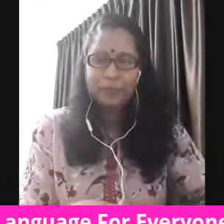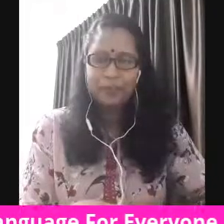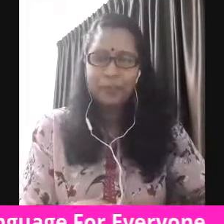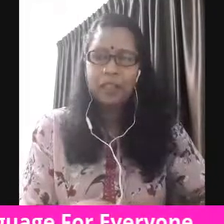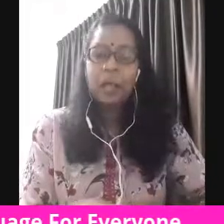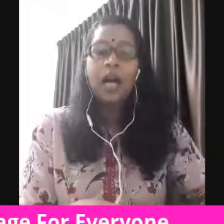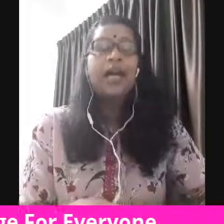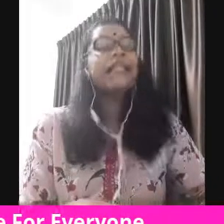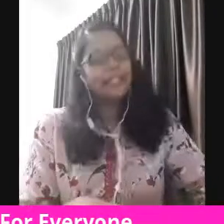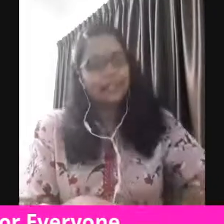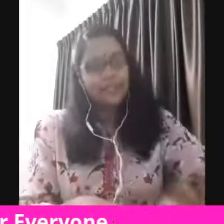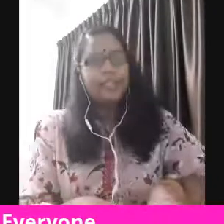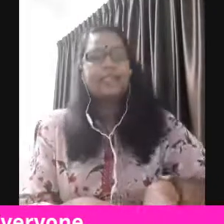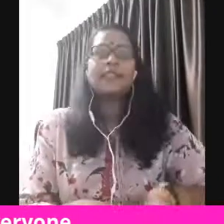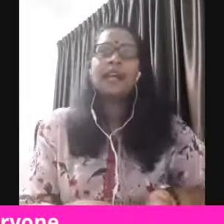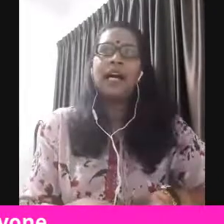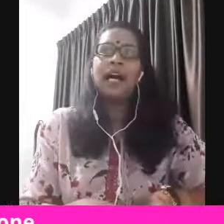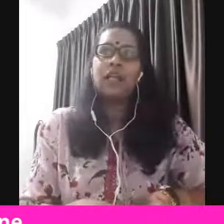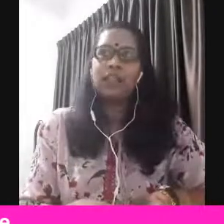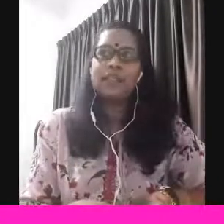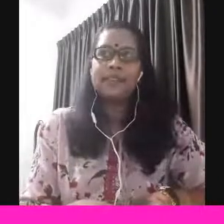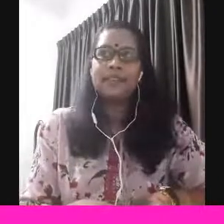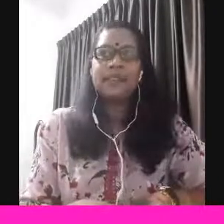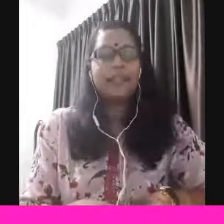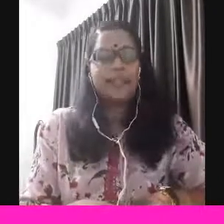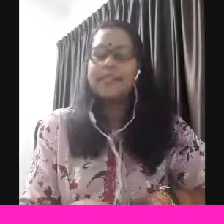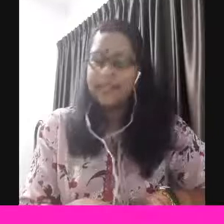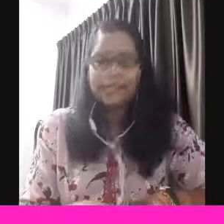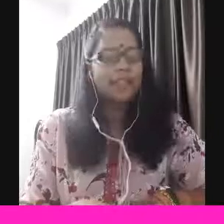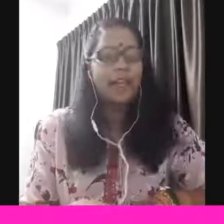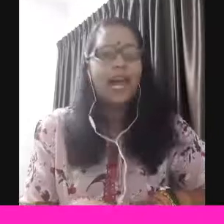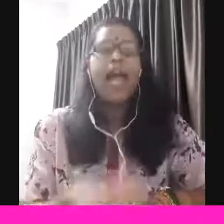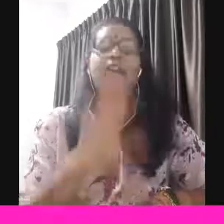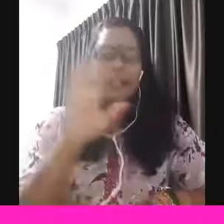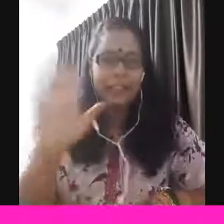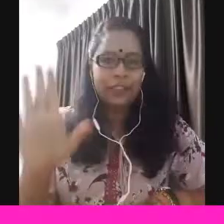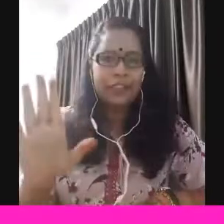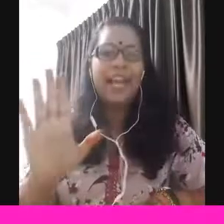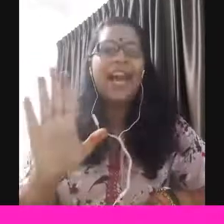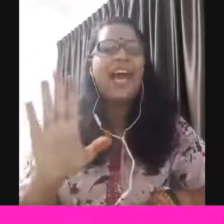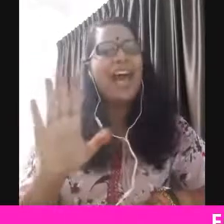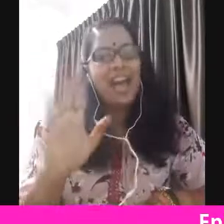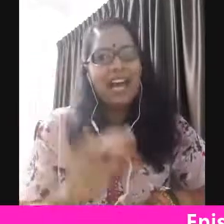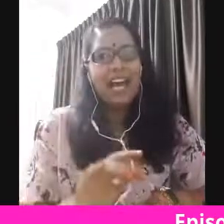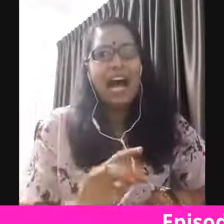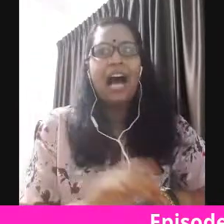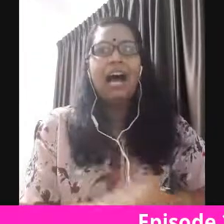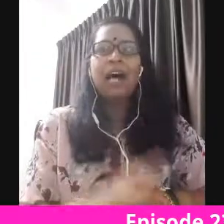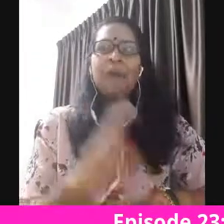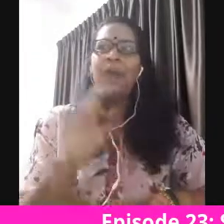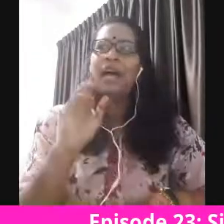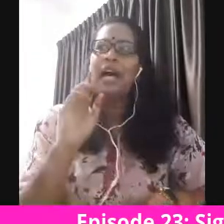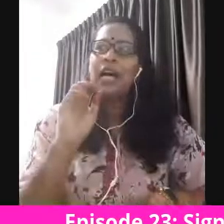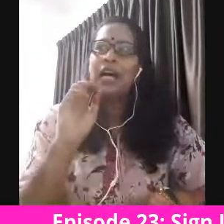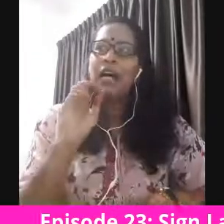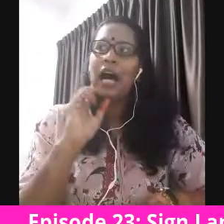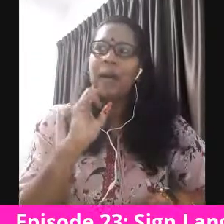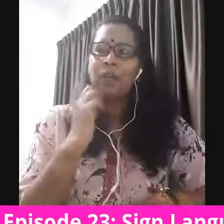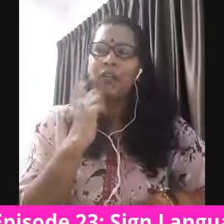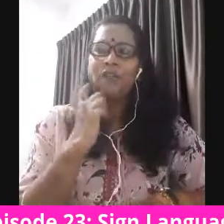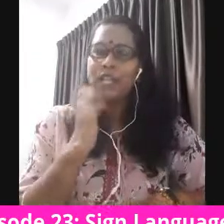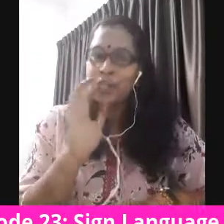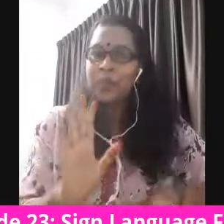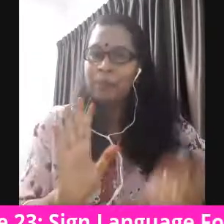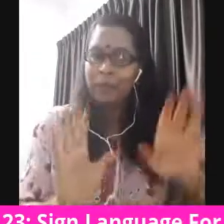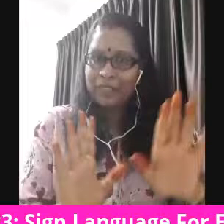right? yes, that's A got, to Z, is it yes, yes. standardized across the Every globe? country. Or uh-huh. Um,